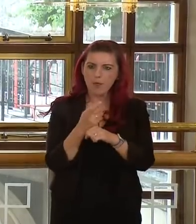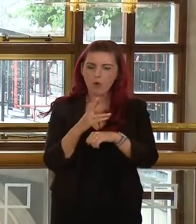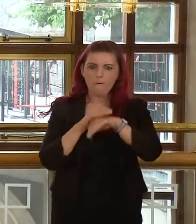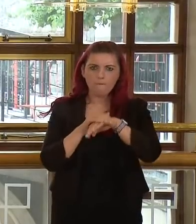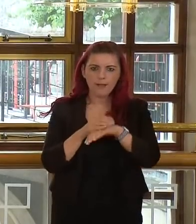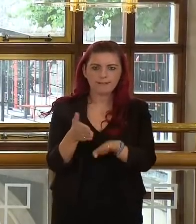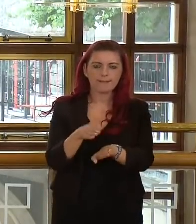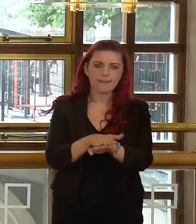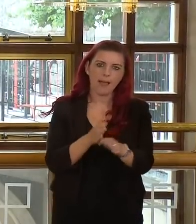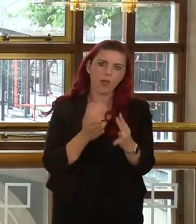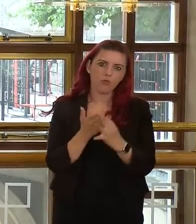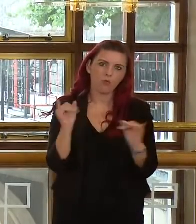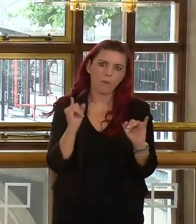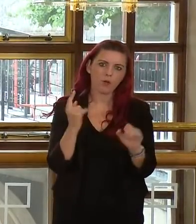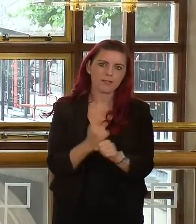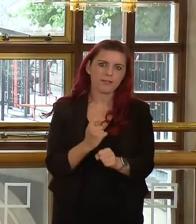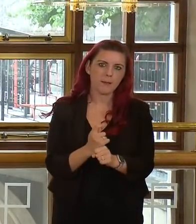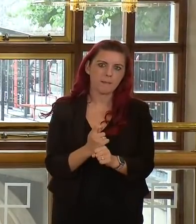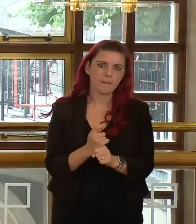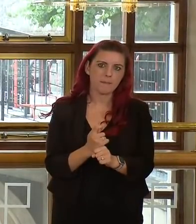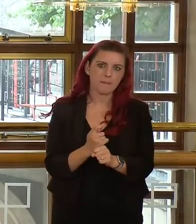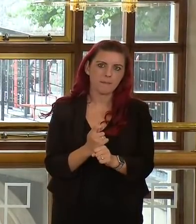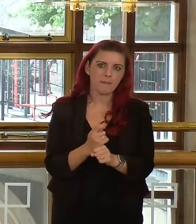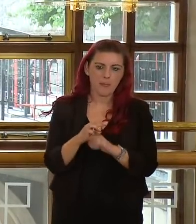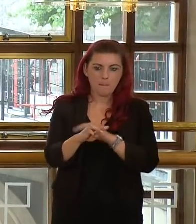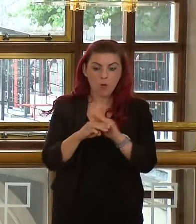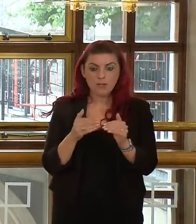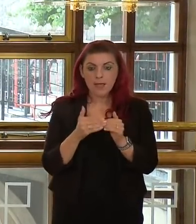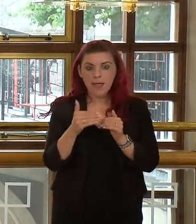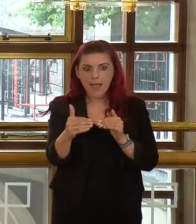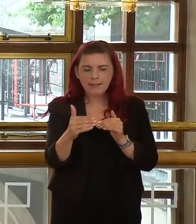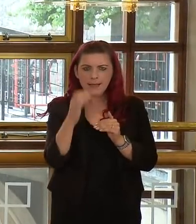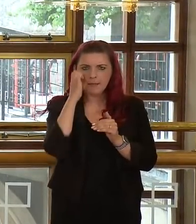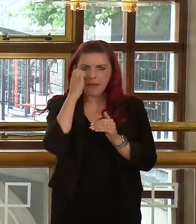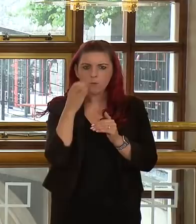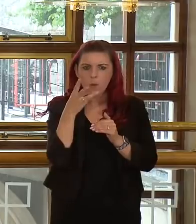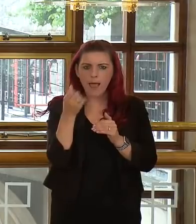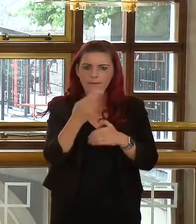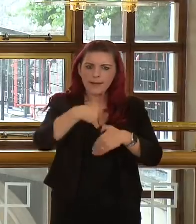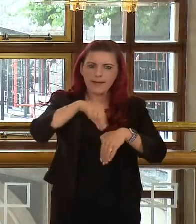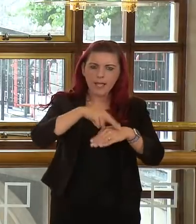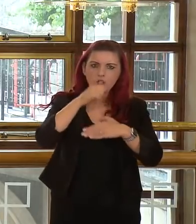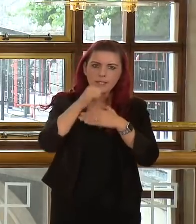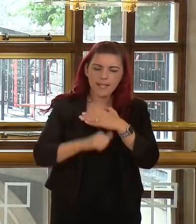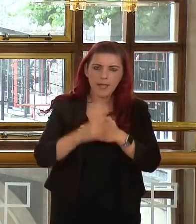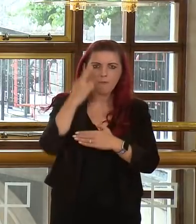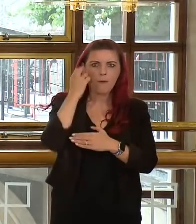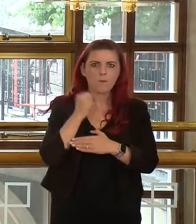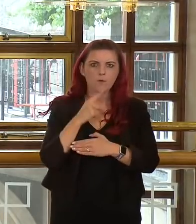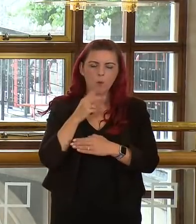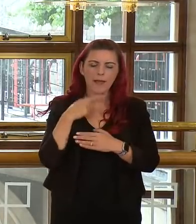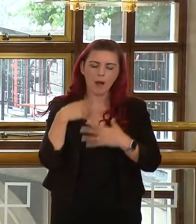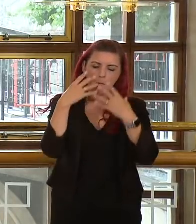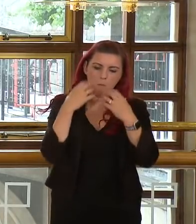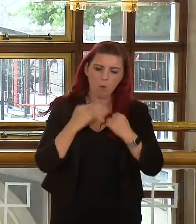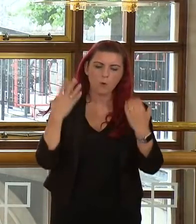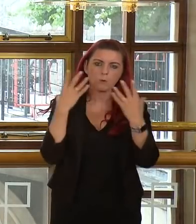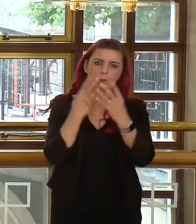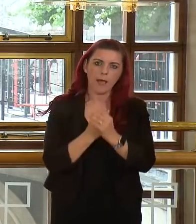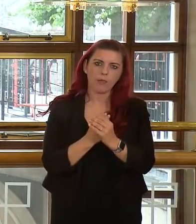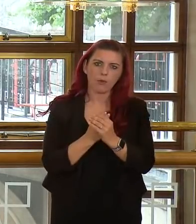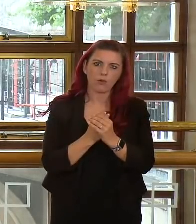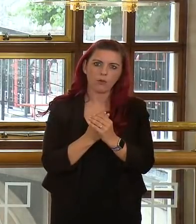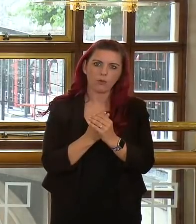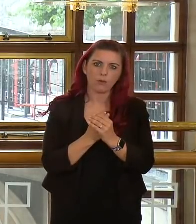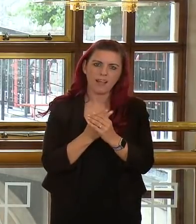the months ahead, I hope we can have a national day of commemoration so we can mourn together as a nation and grieve for what we've lost.